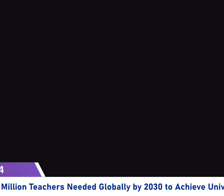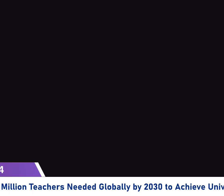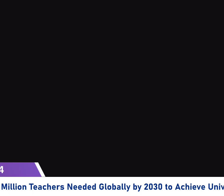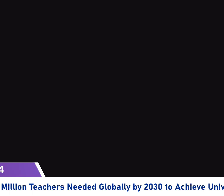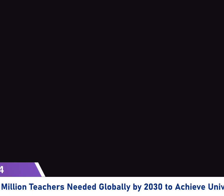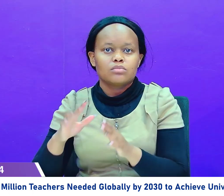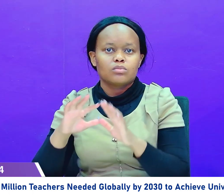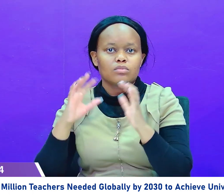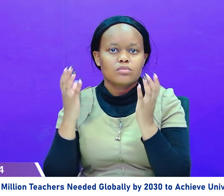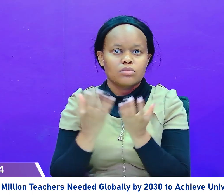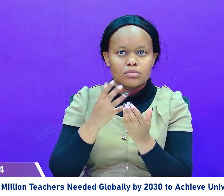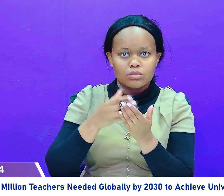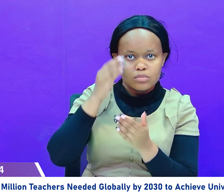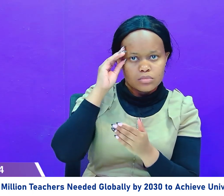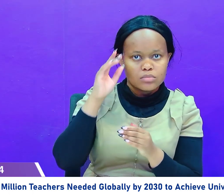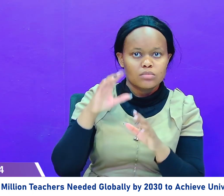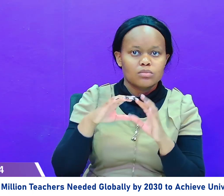warns that teacher